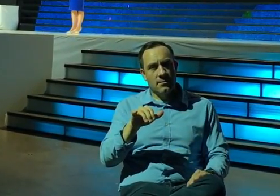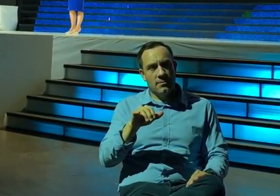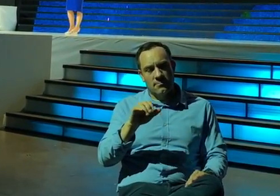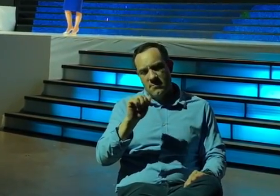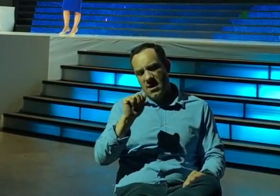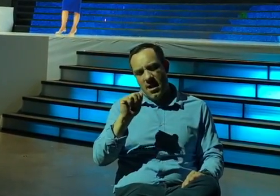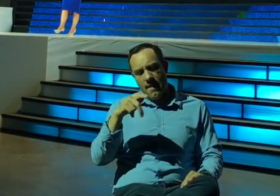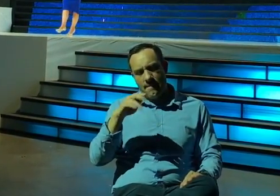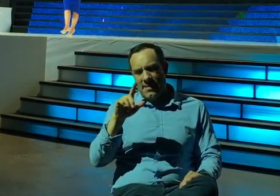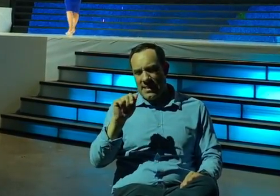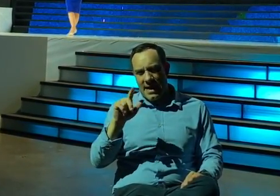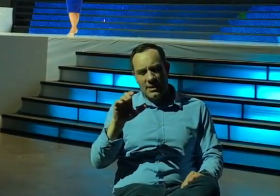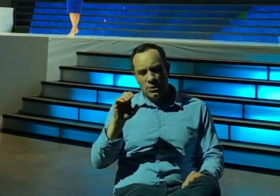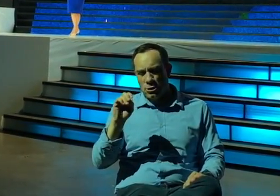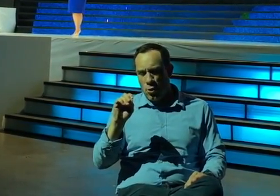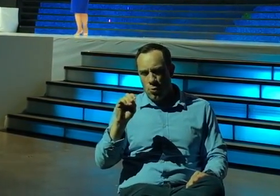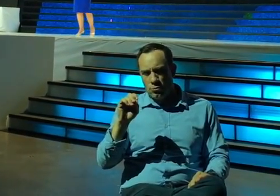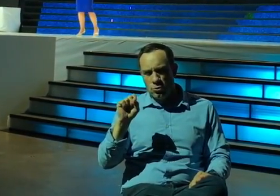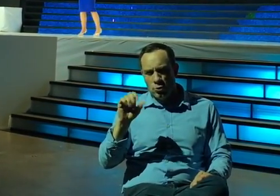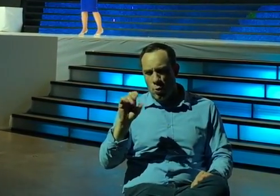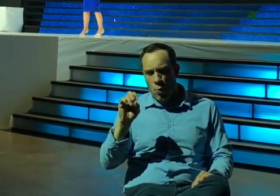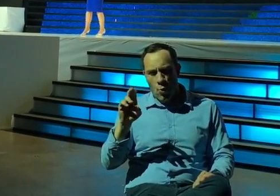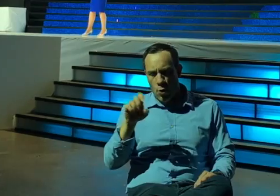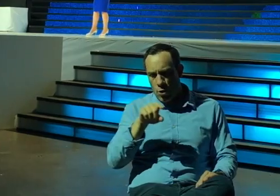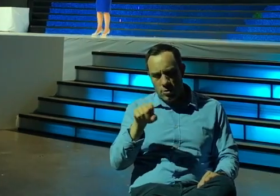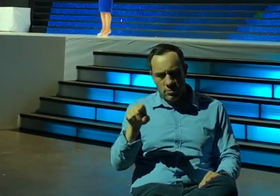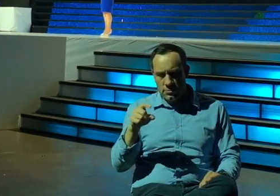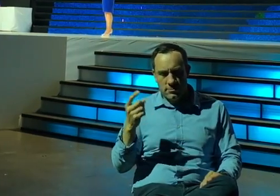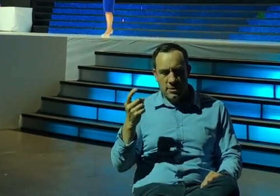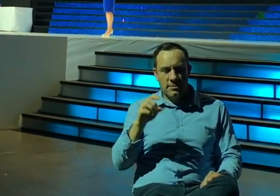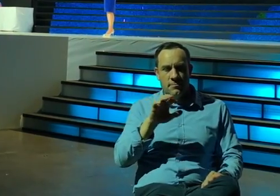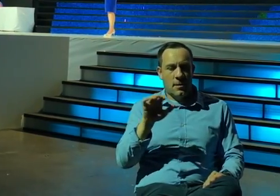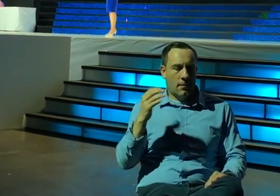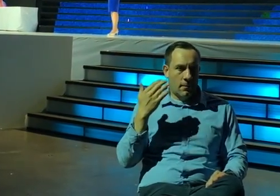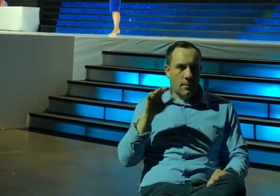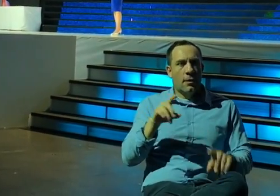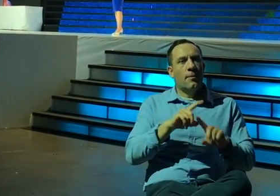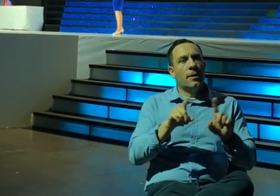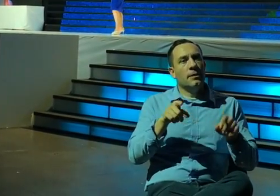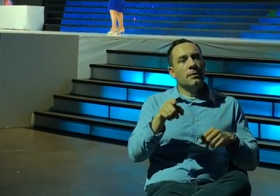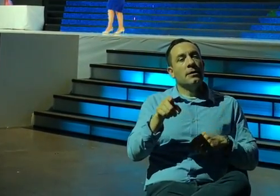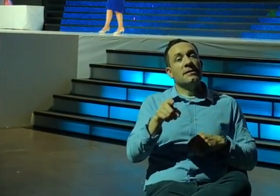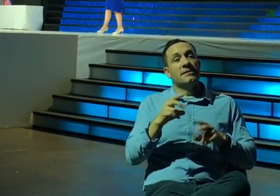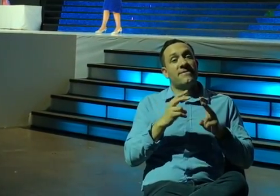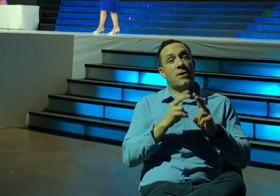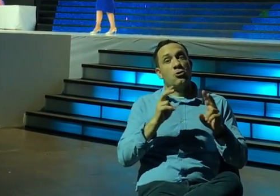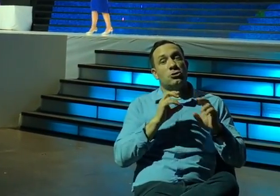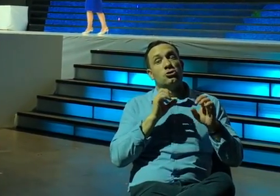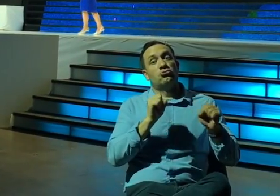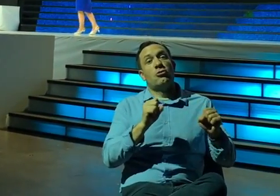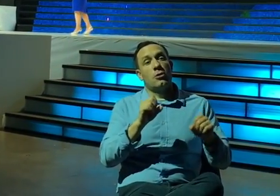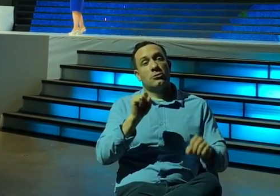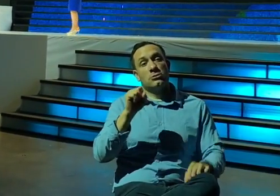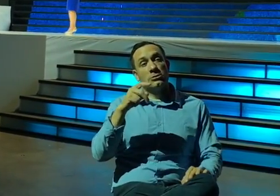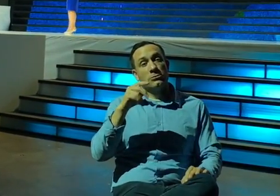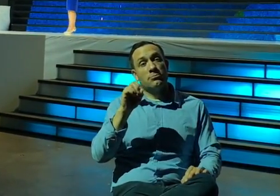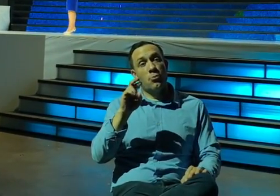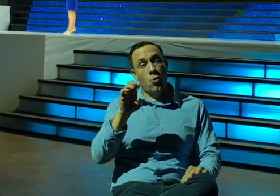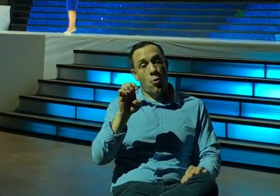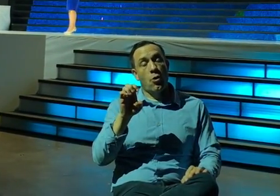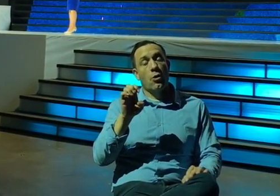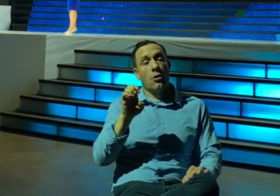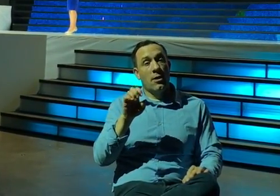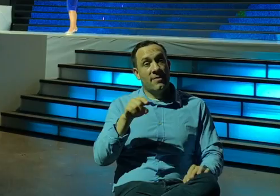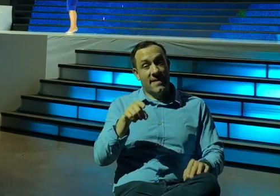just learn more about this particular strain. It's a very, very hardy spore-forming microbe